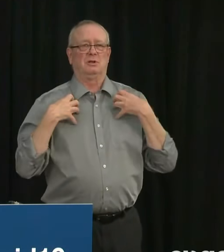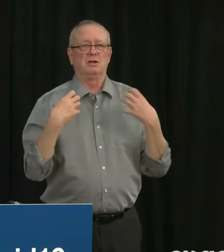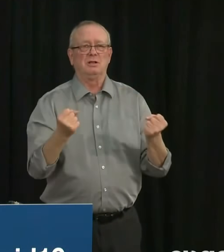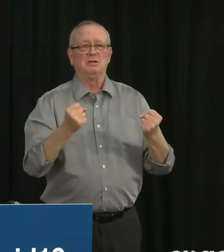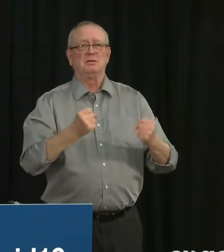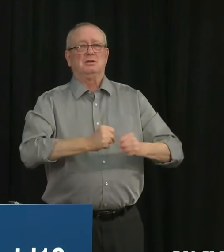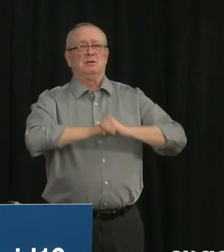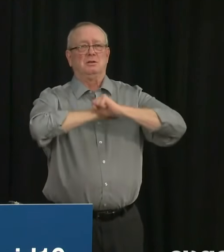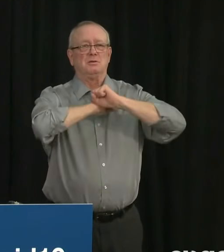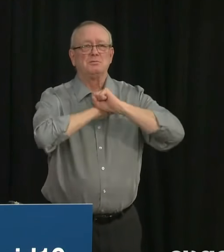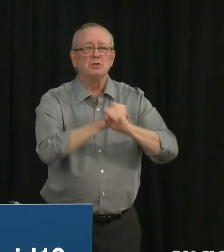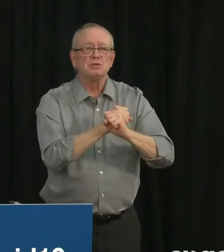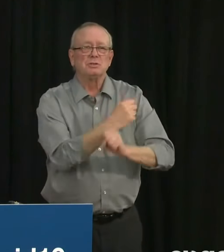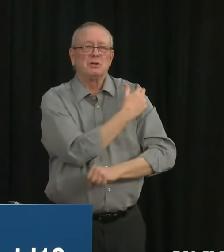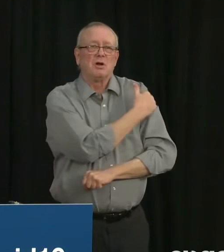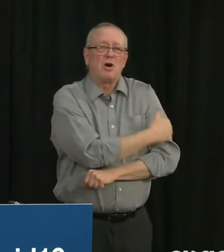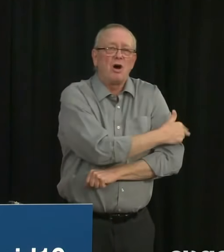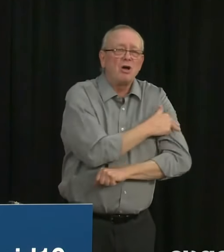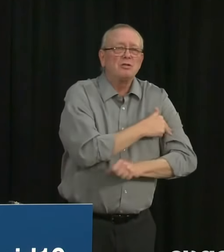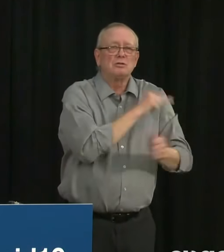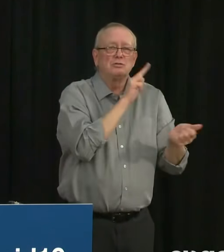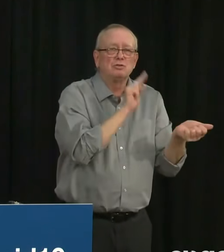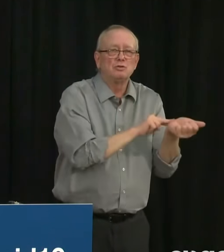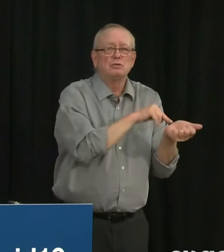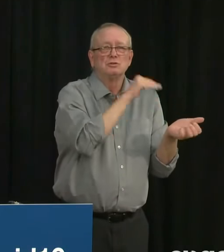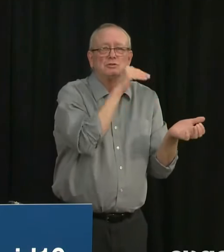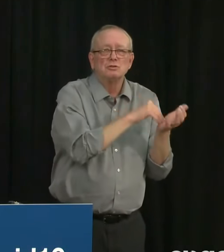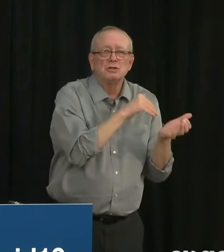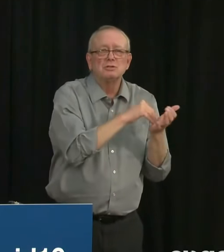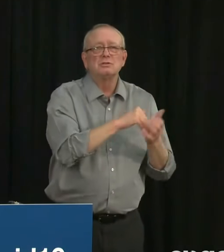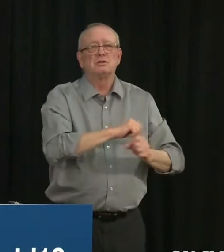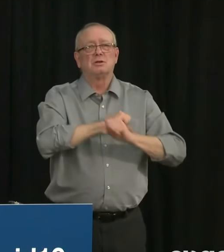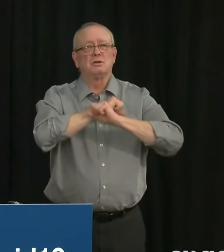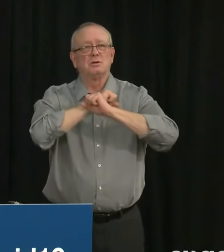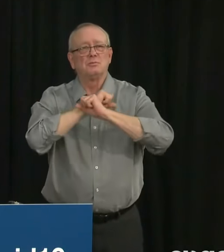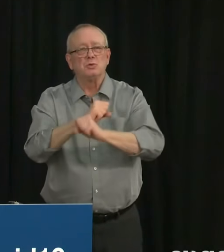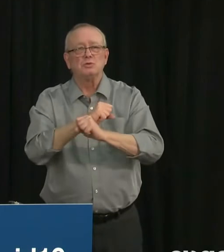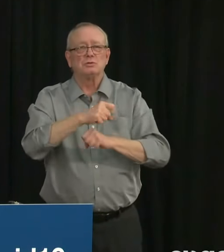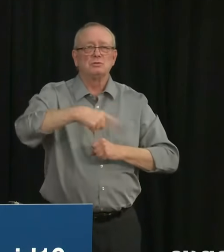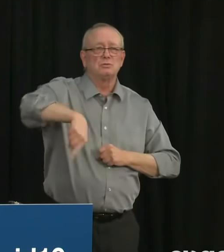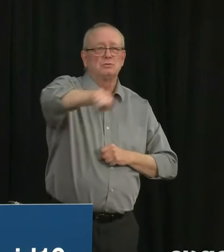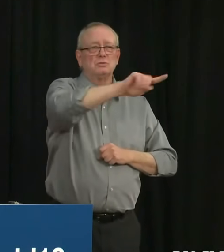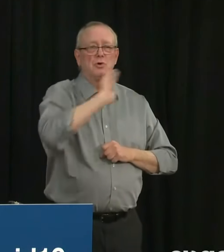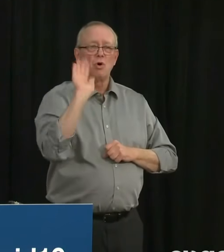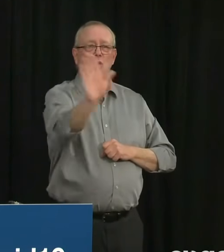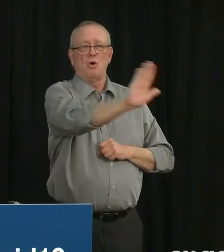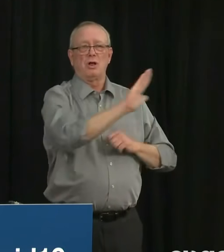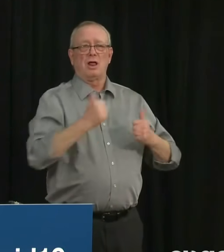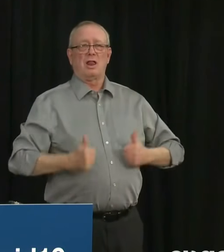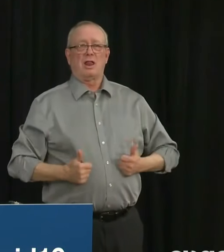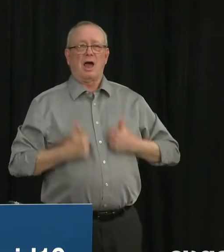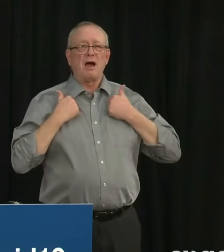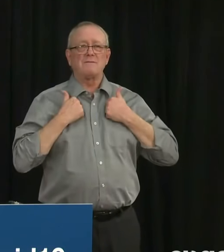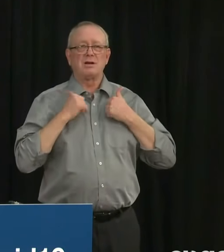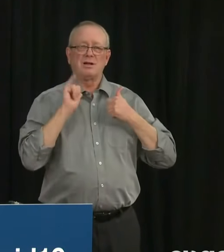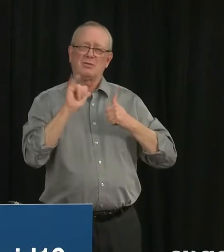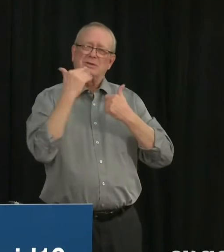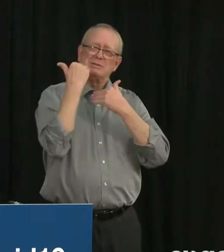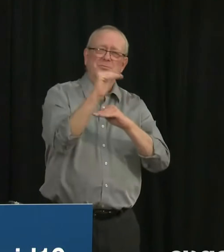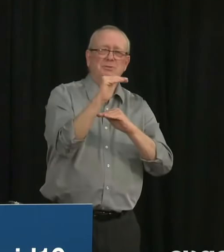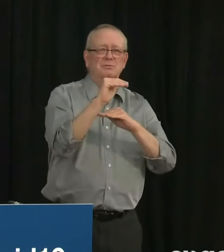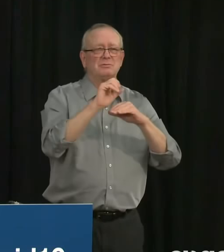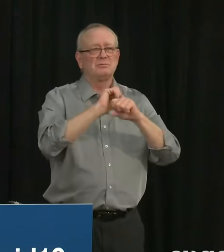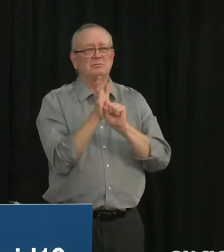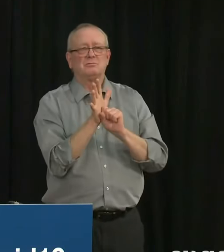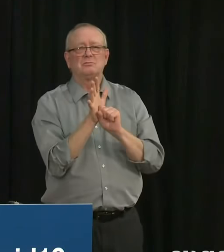the impact this pandemic is having on everyone's lives. I have often said we are all in this together